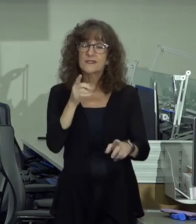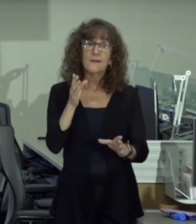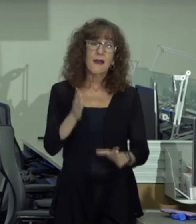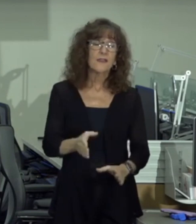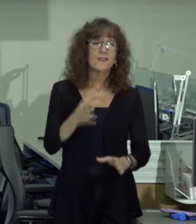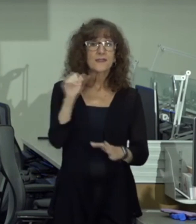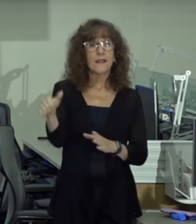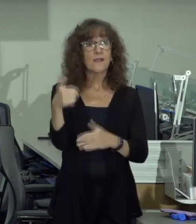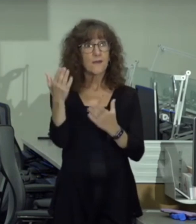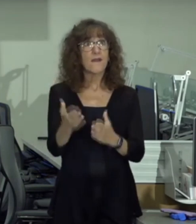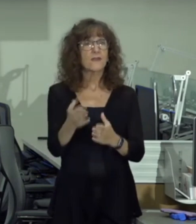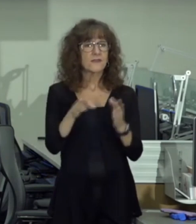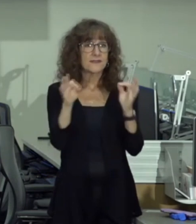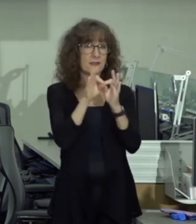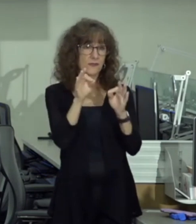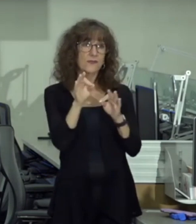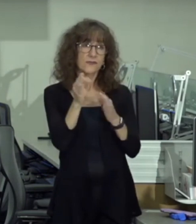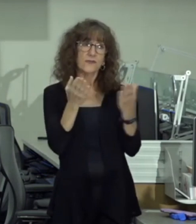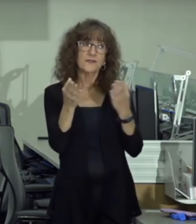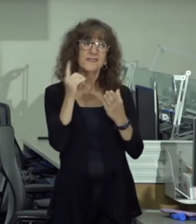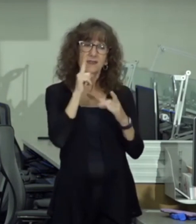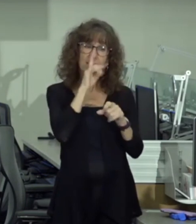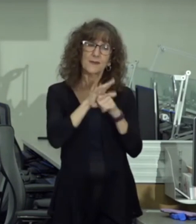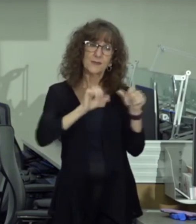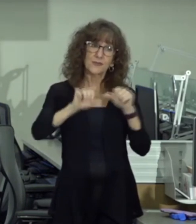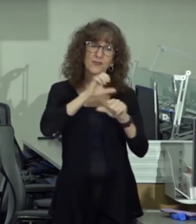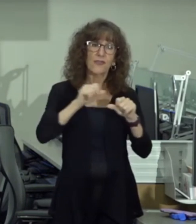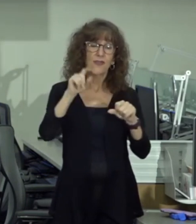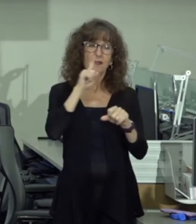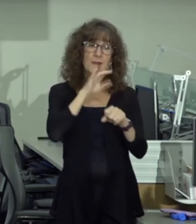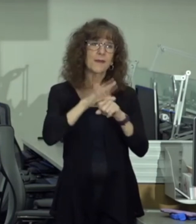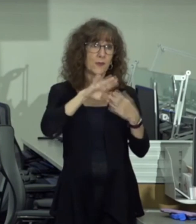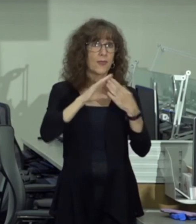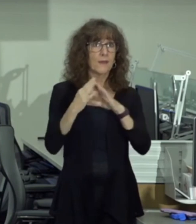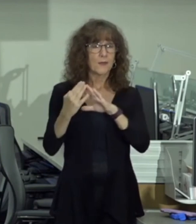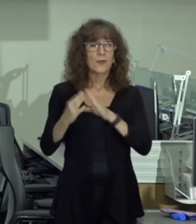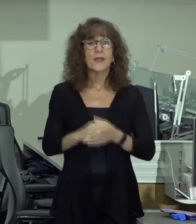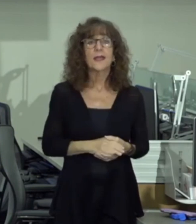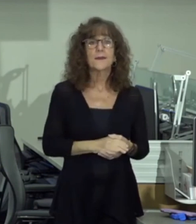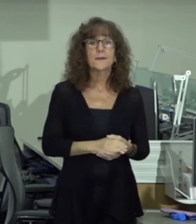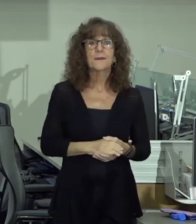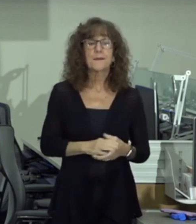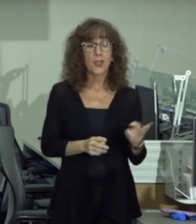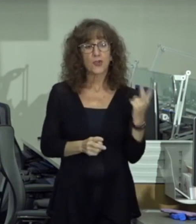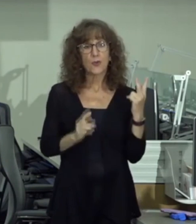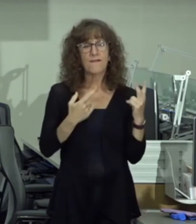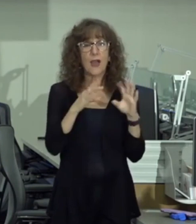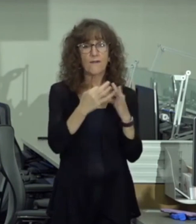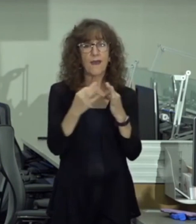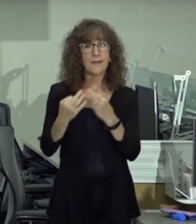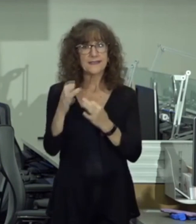of essential services for your commitment to one another and to this community. Two of our families of